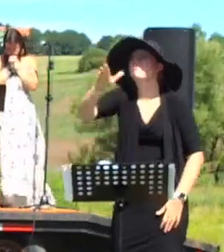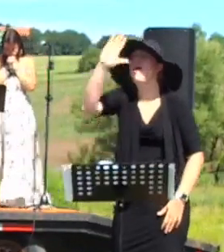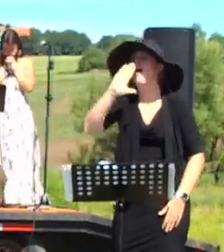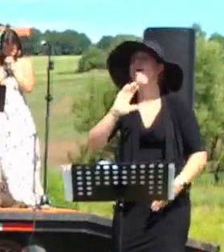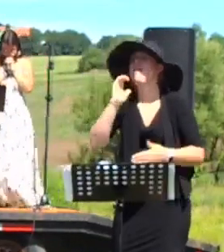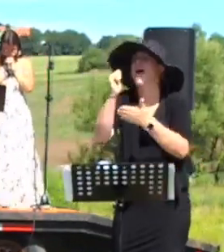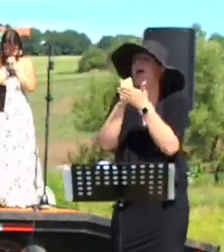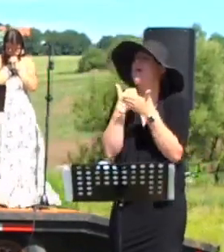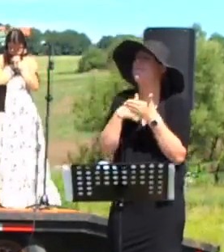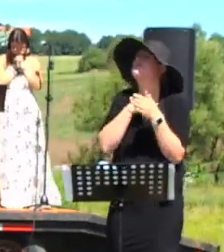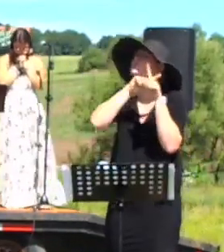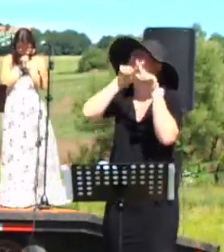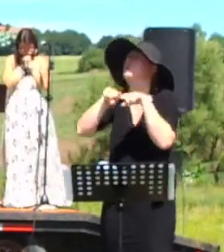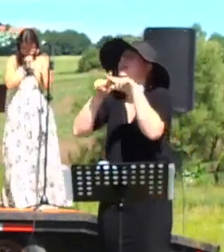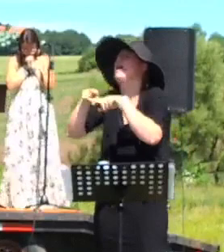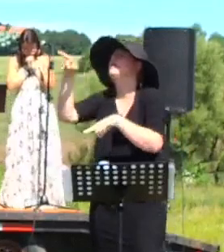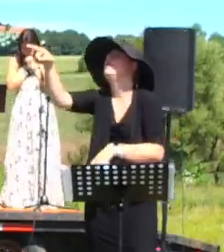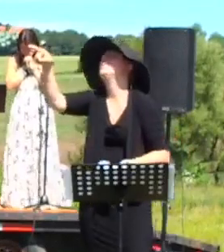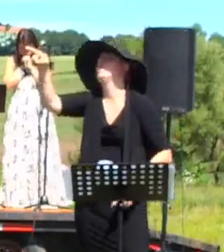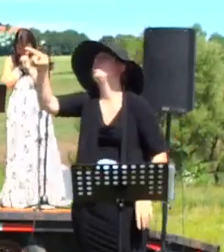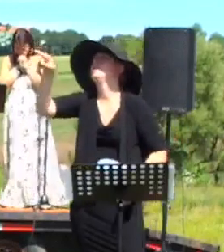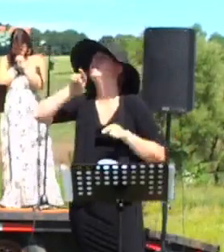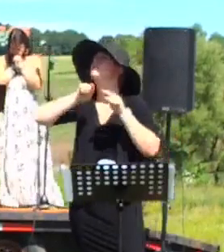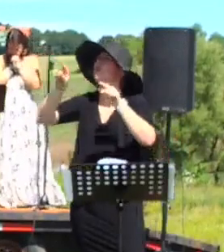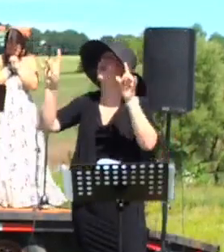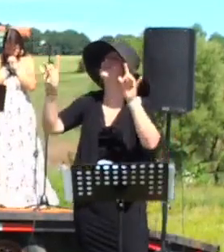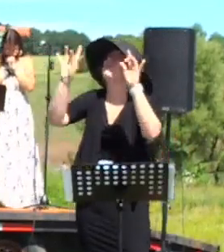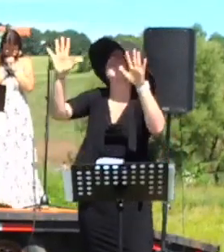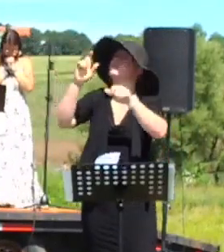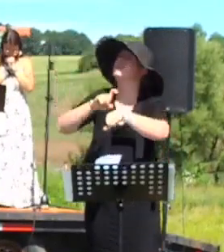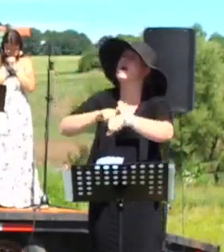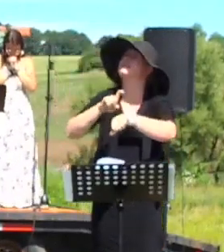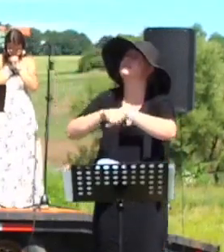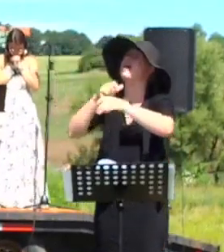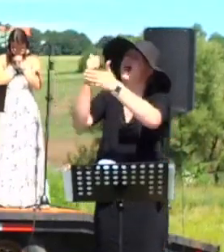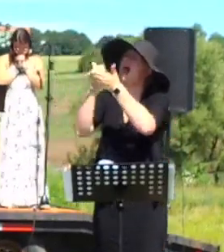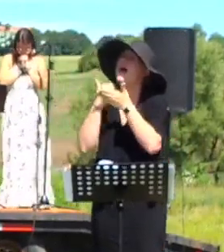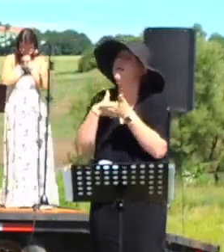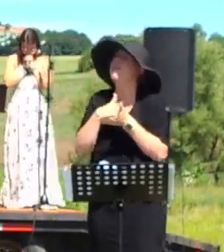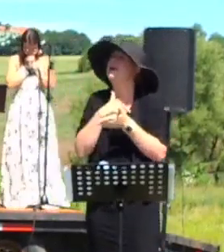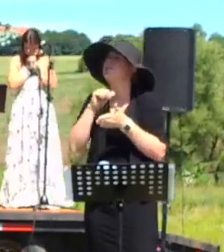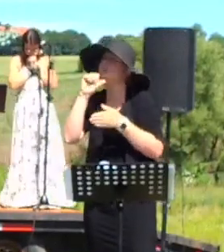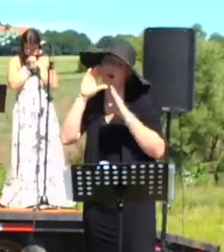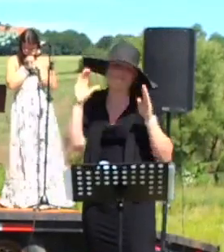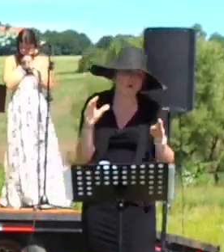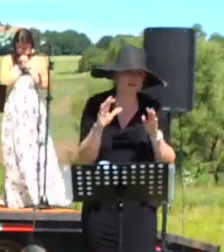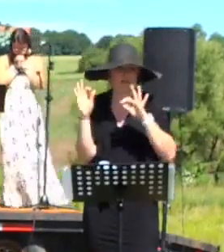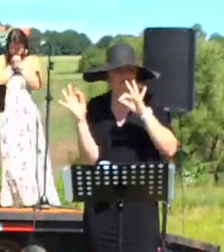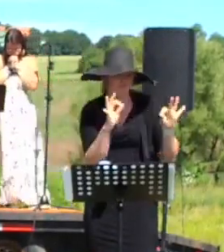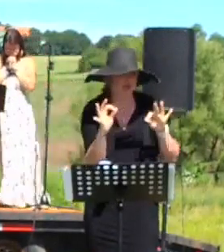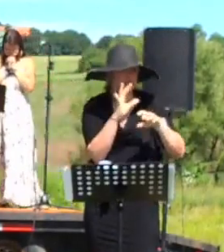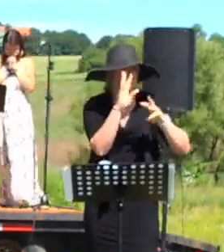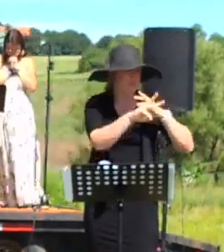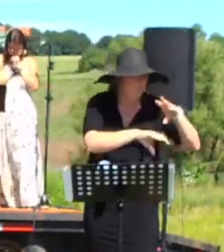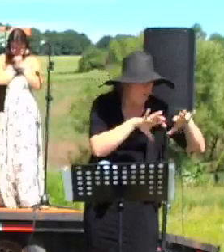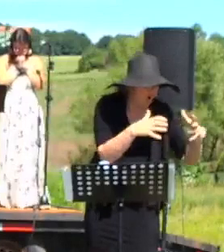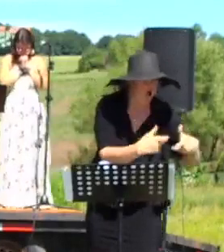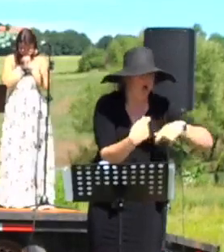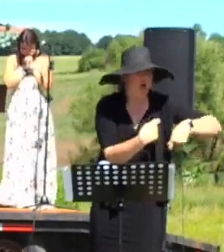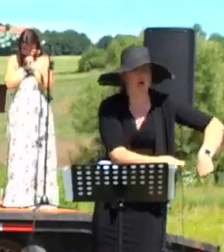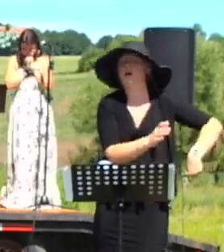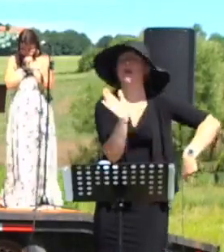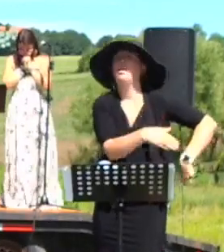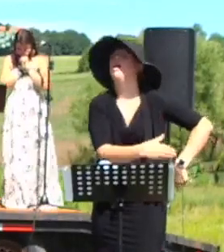on you during these difficult times. Allow us to not focus on the distractions of the world to keep us